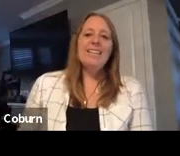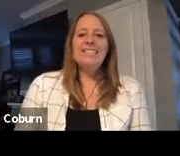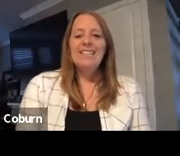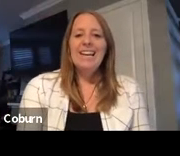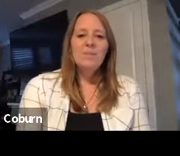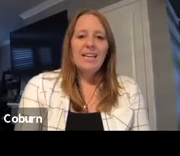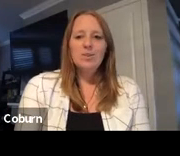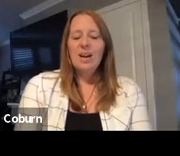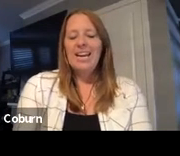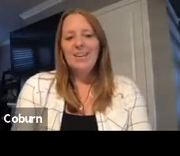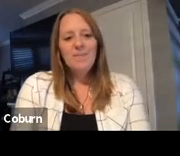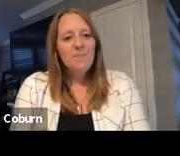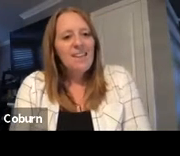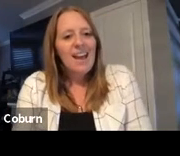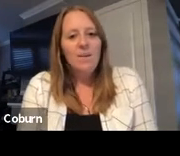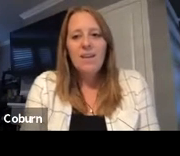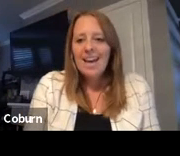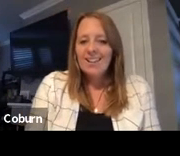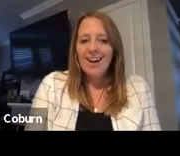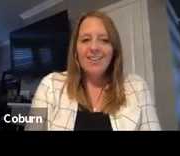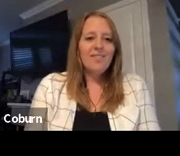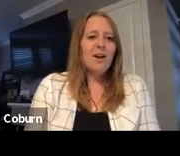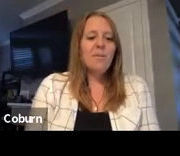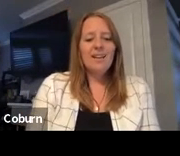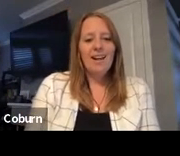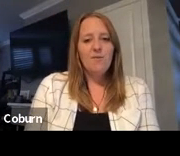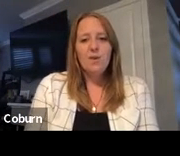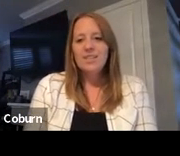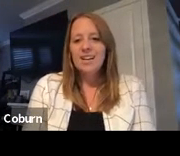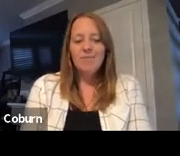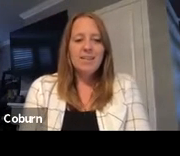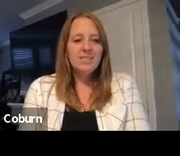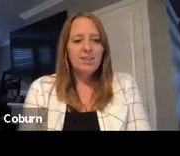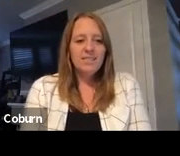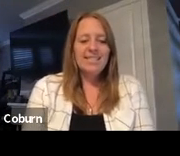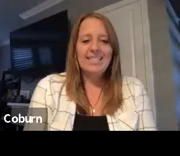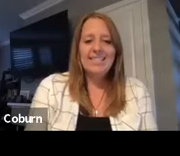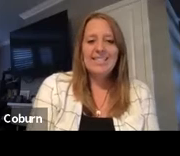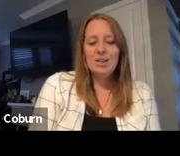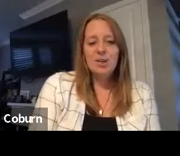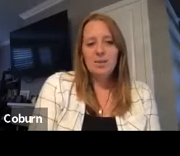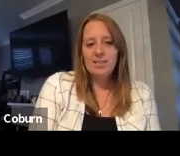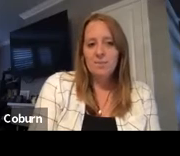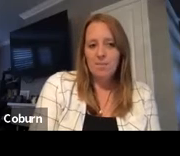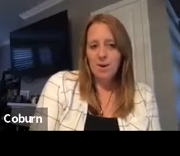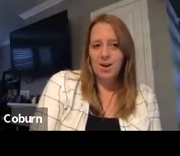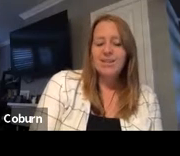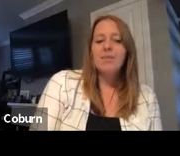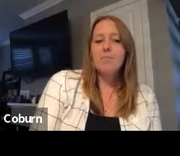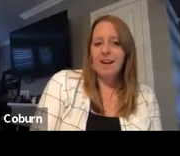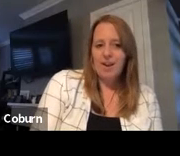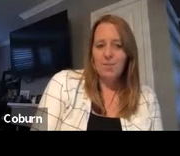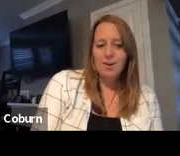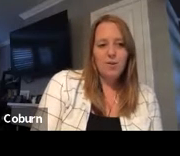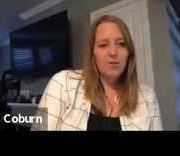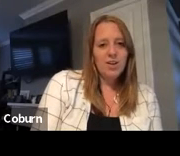Welcome to today's mini training. I'm Kayla from California Deafblind Services, their newest member,